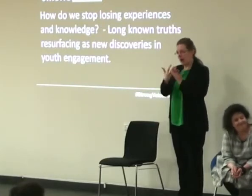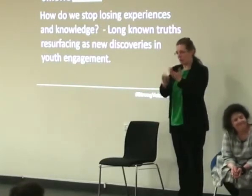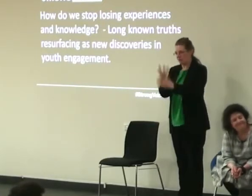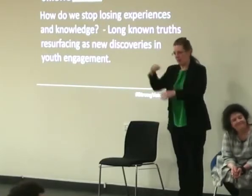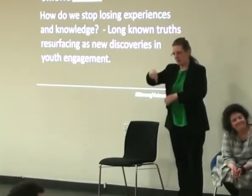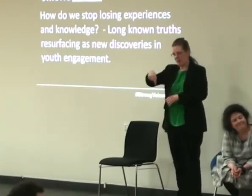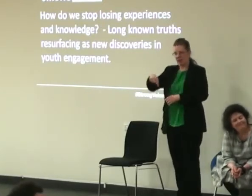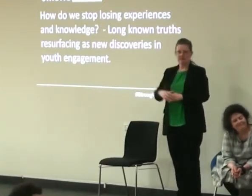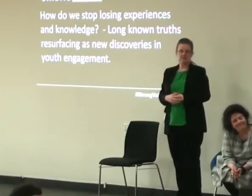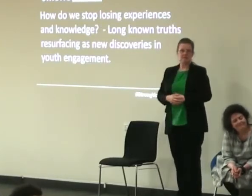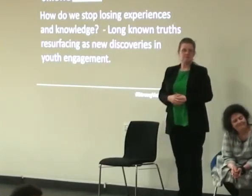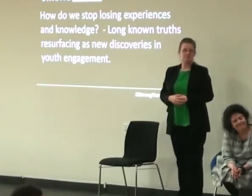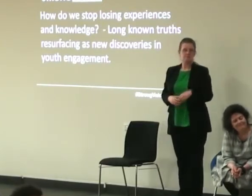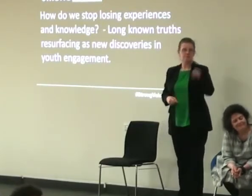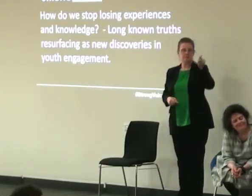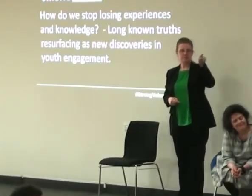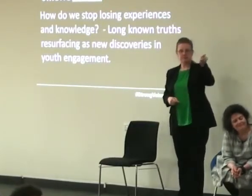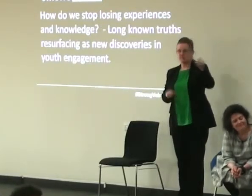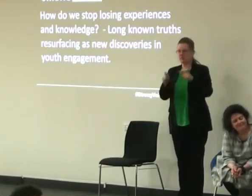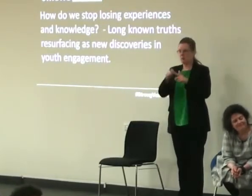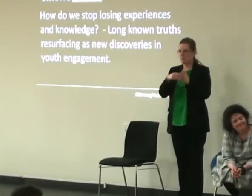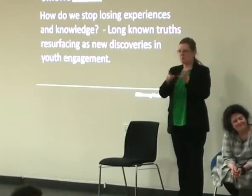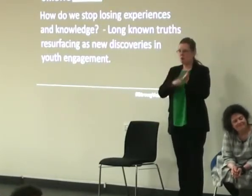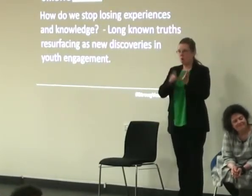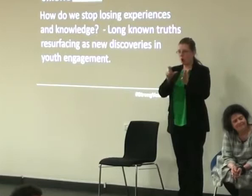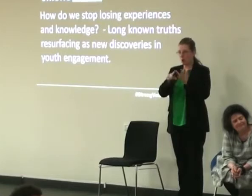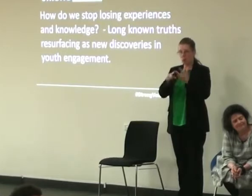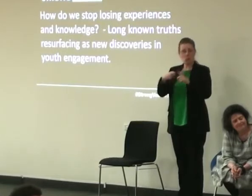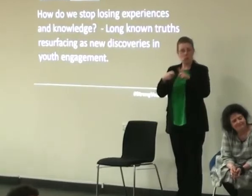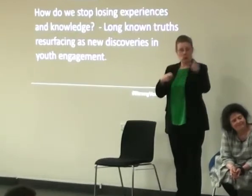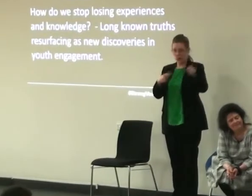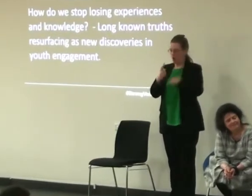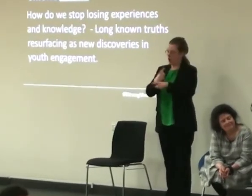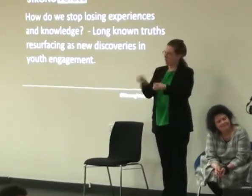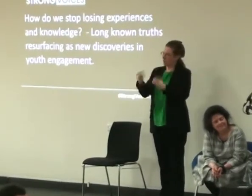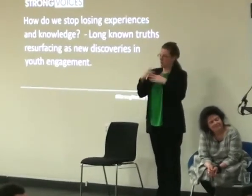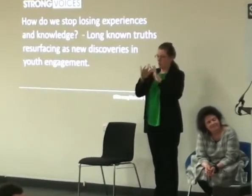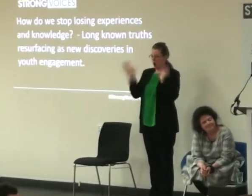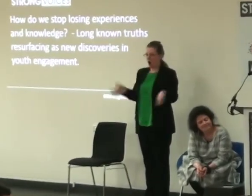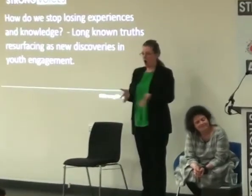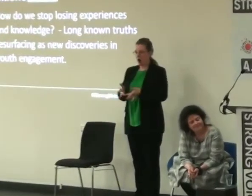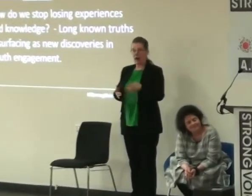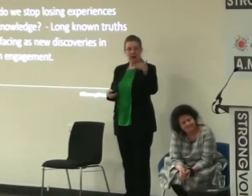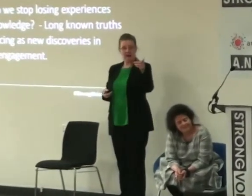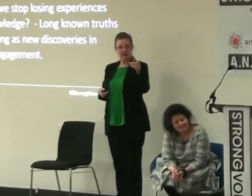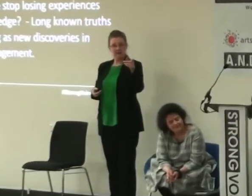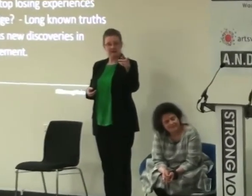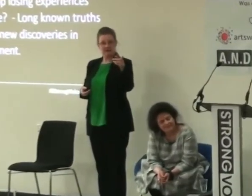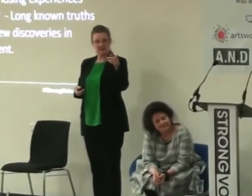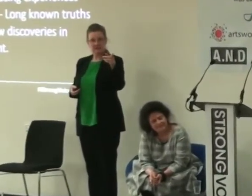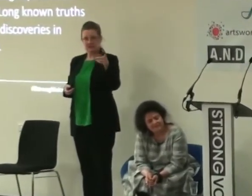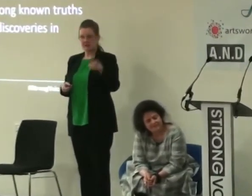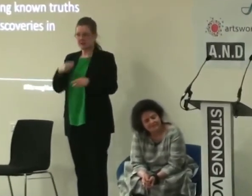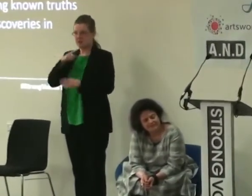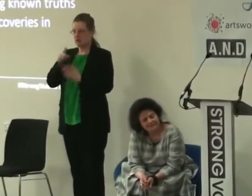So we got some comments that have come in from the online folks Juice Festival in North